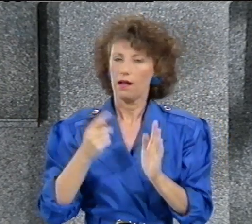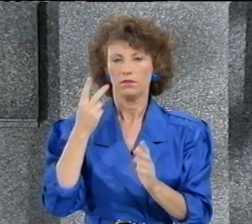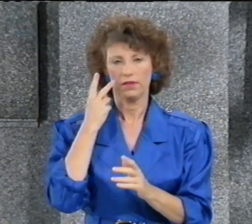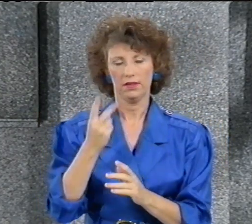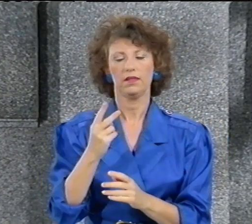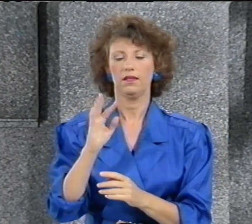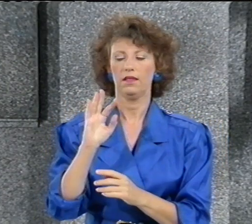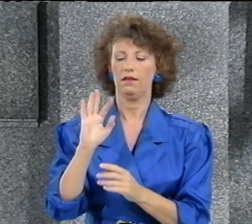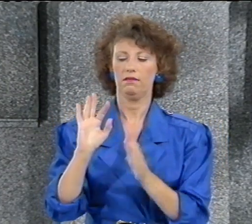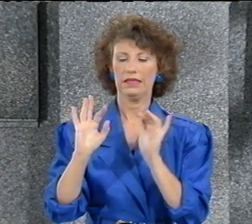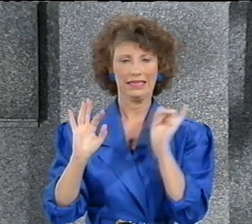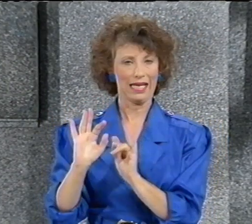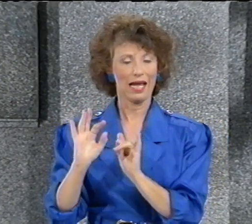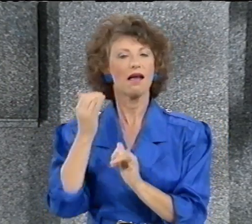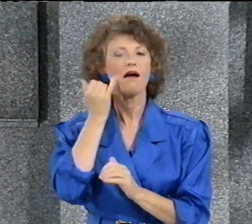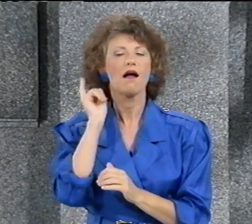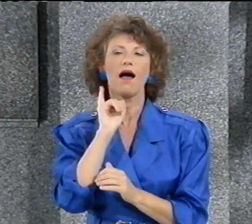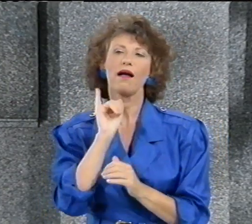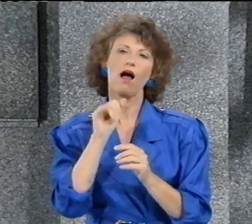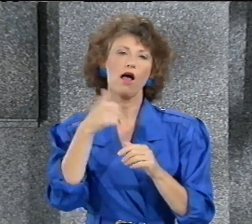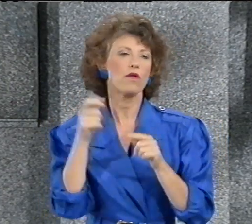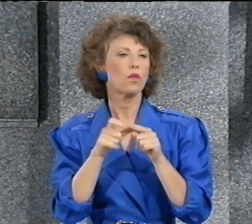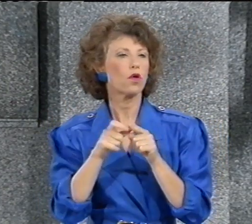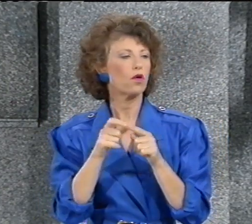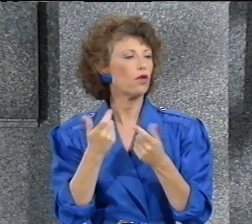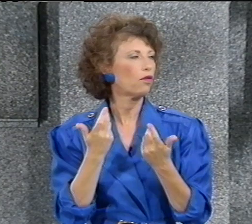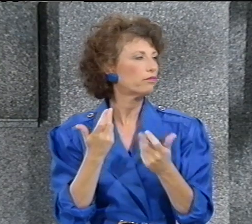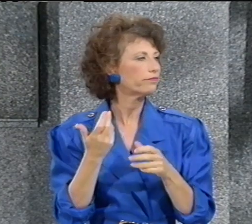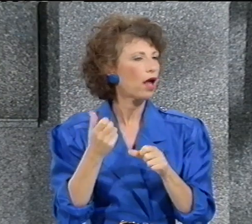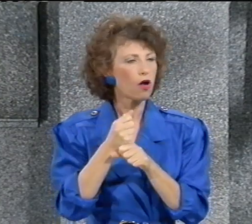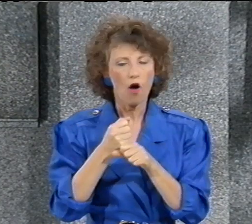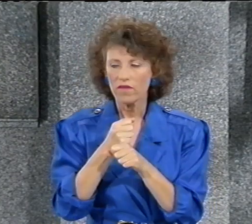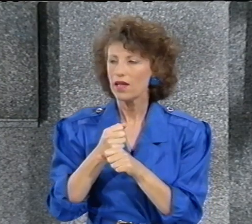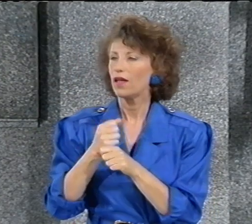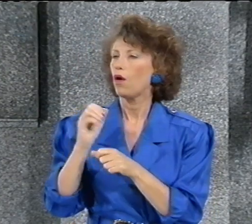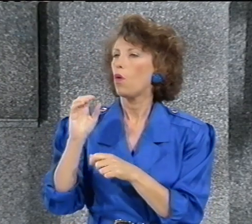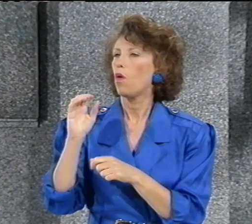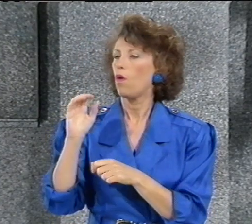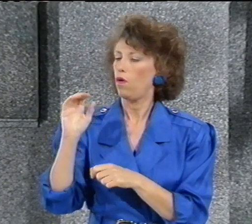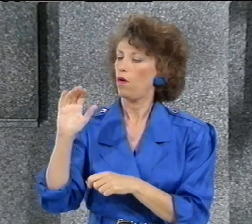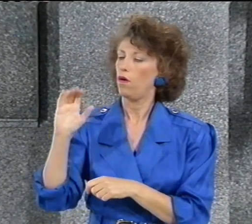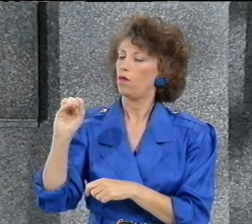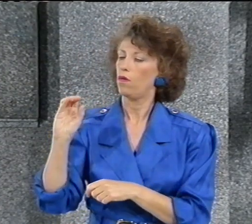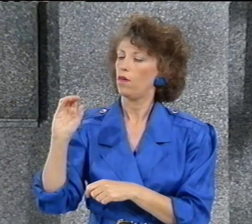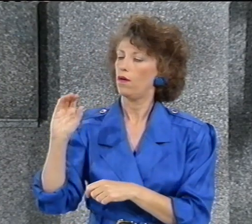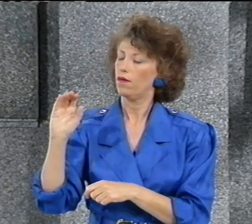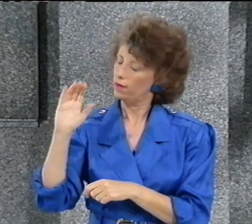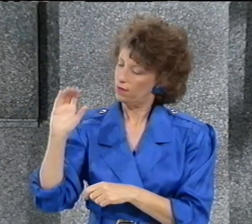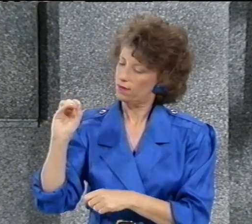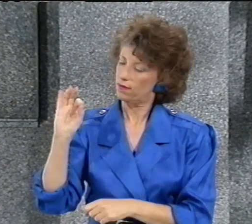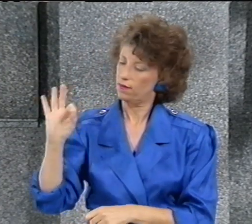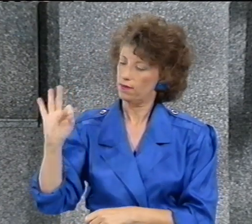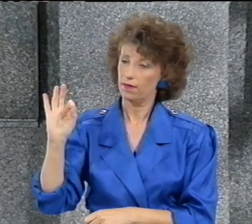However, you will sometimes see the F being held a little longer. The word coffee is an